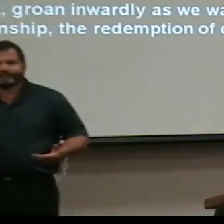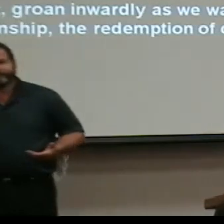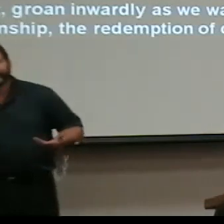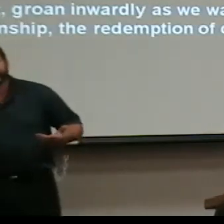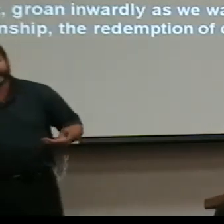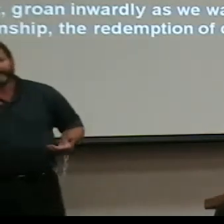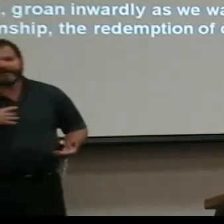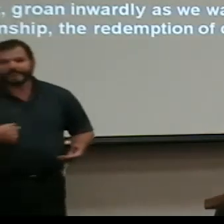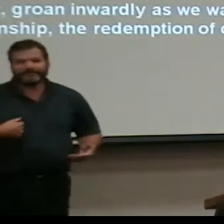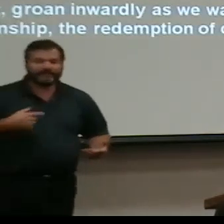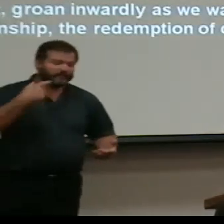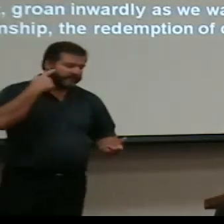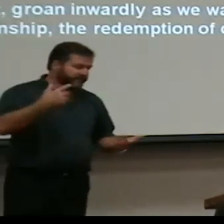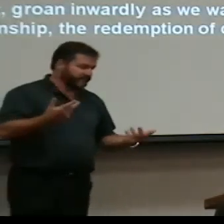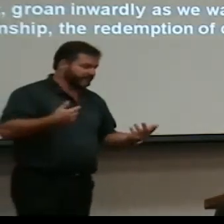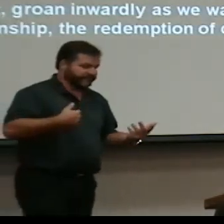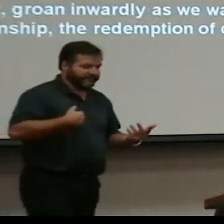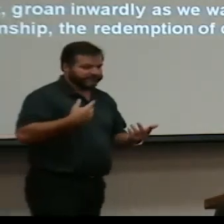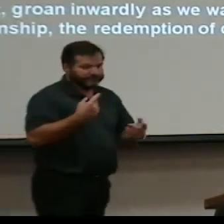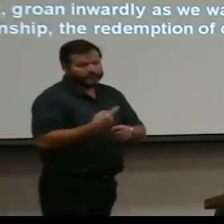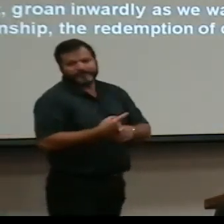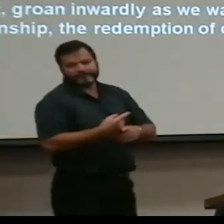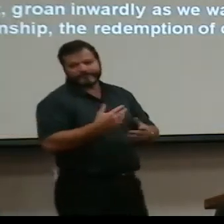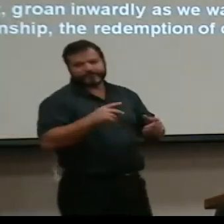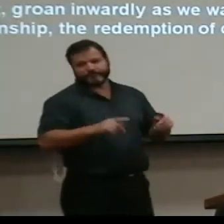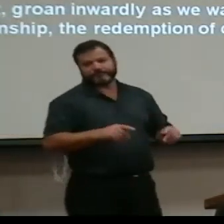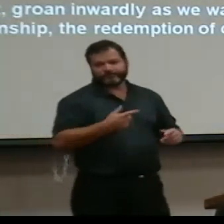What am I doing here? They don't like me anyway, so, wow.